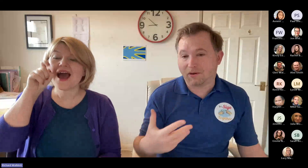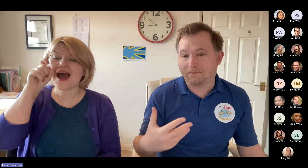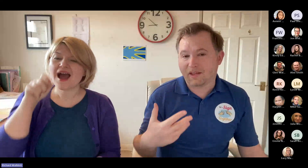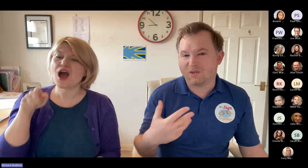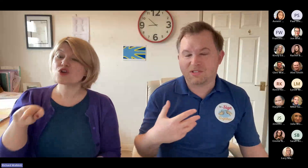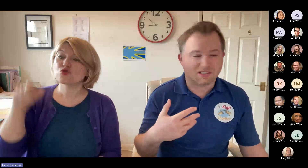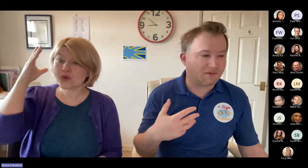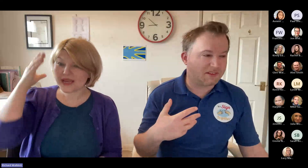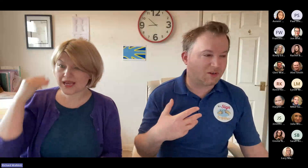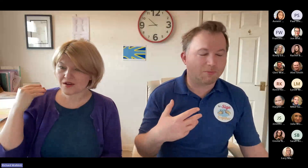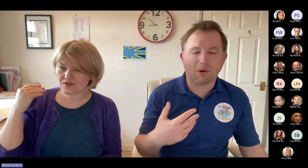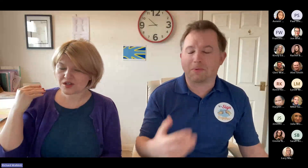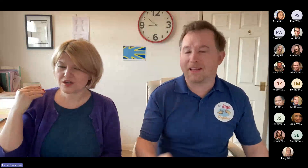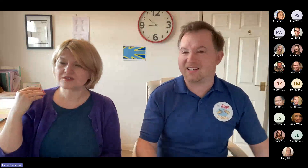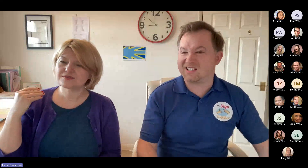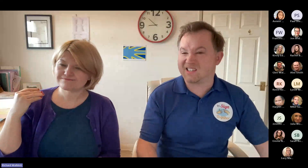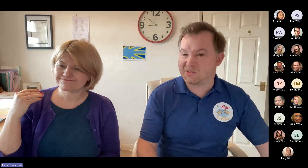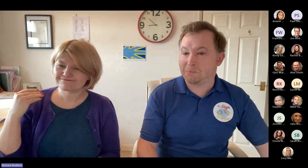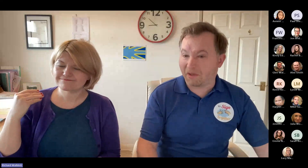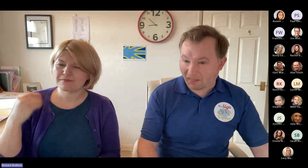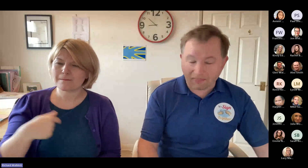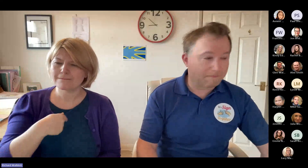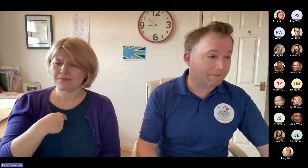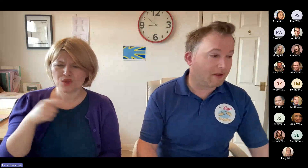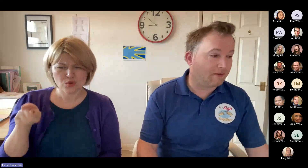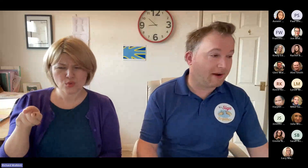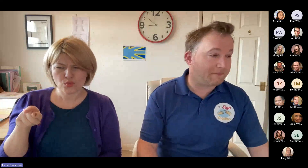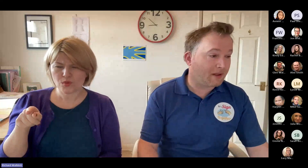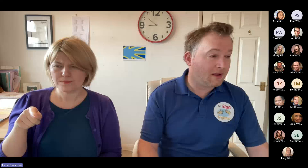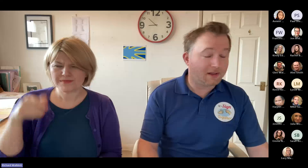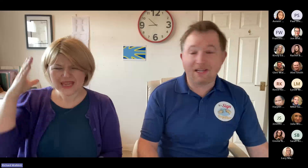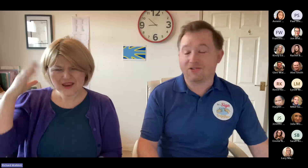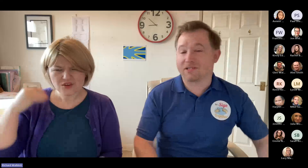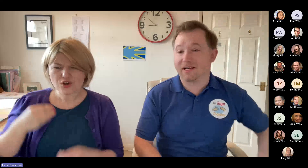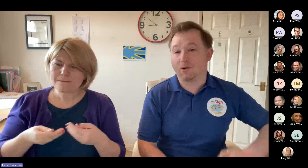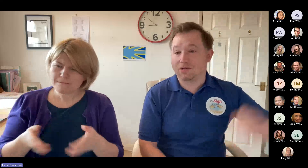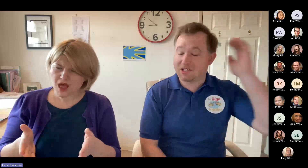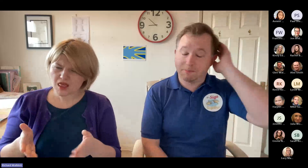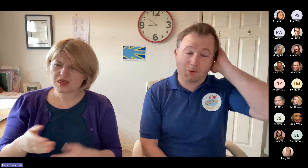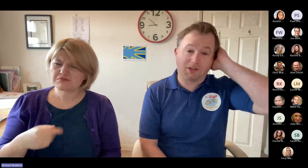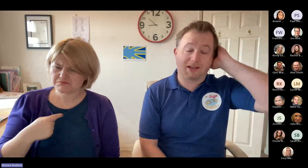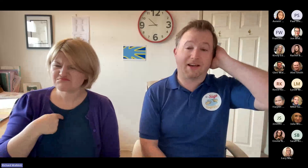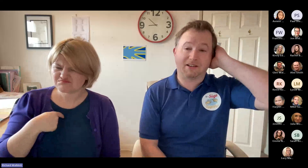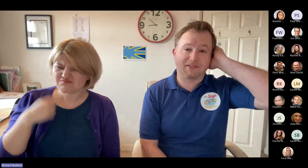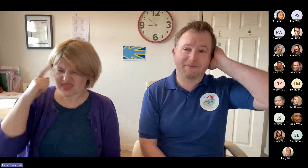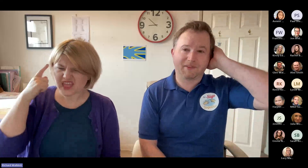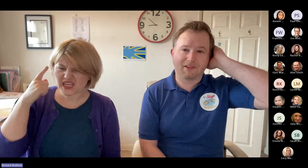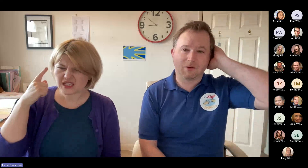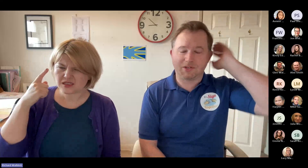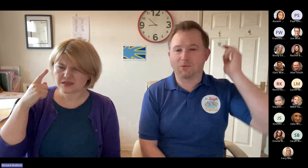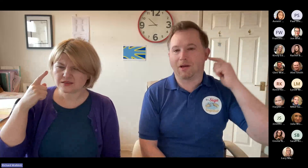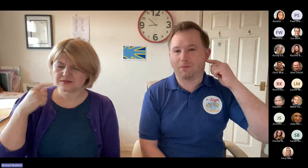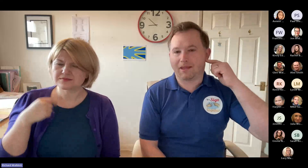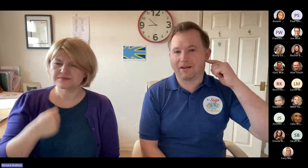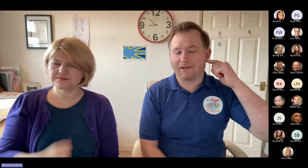from. It was discovered that I was probably had it since birth. All right. Now, interesting, I was actually born like that, which is where the hearing